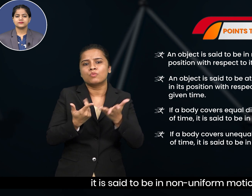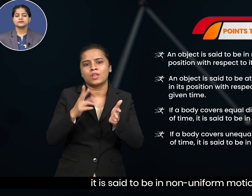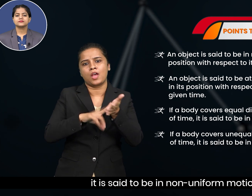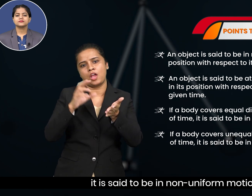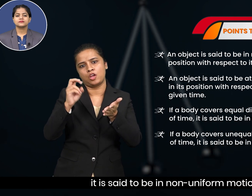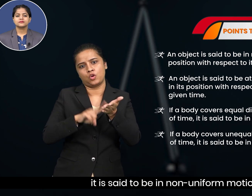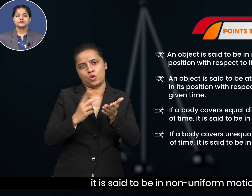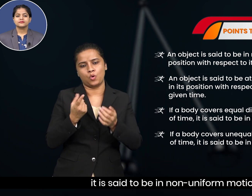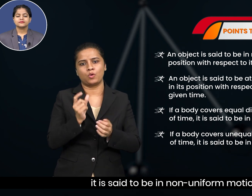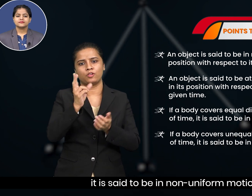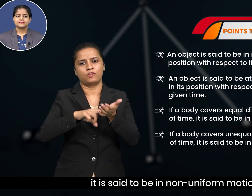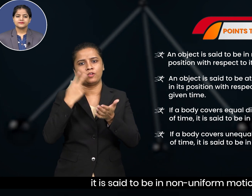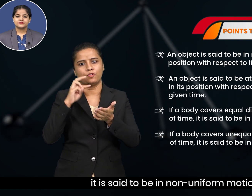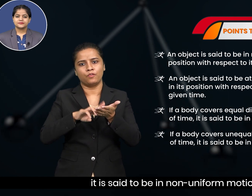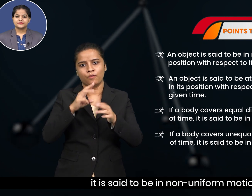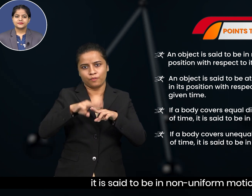motion.